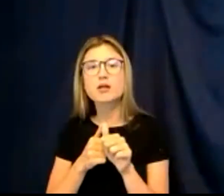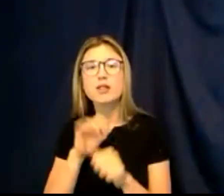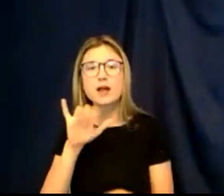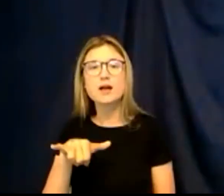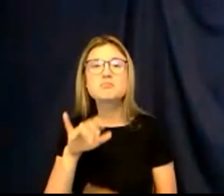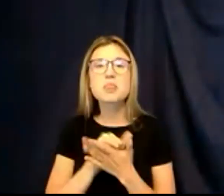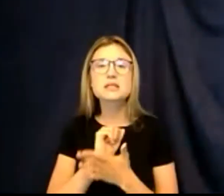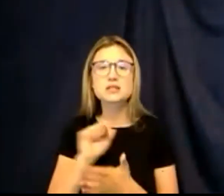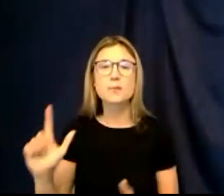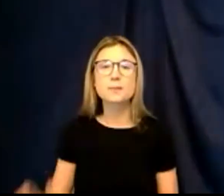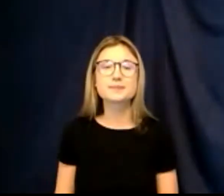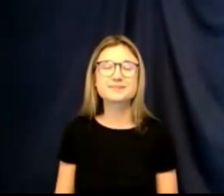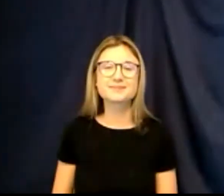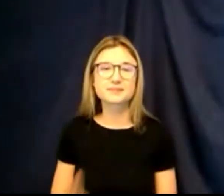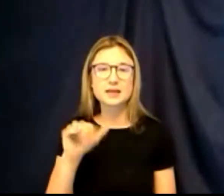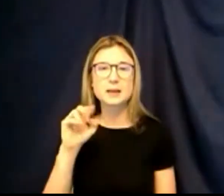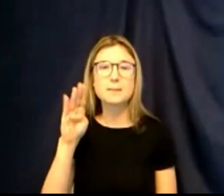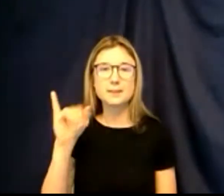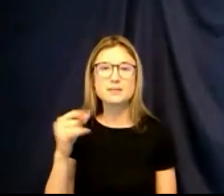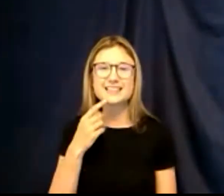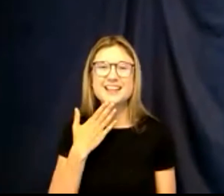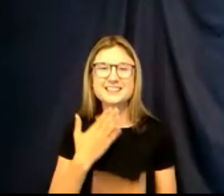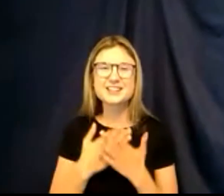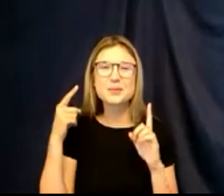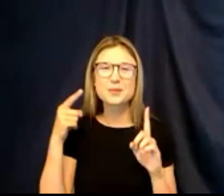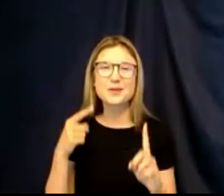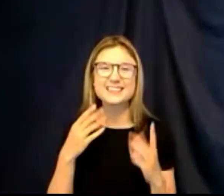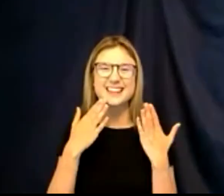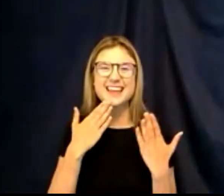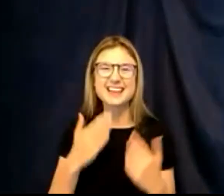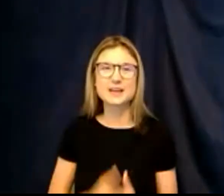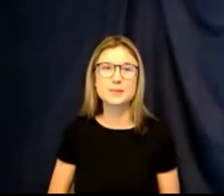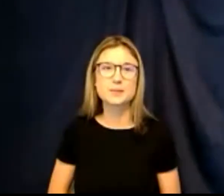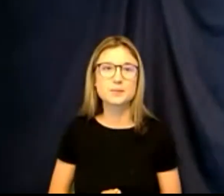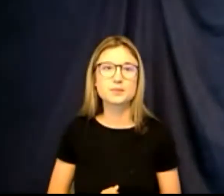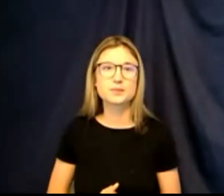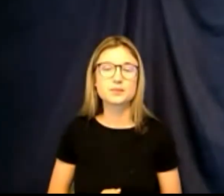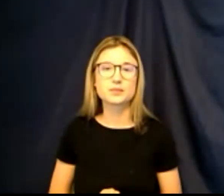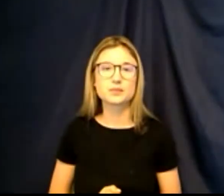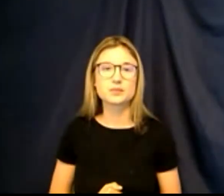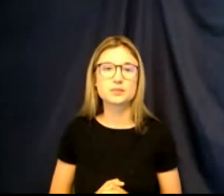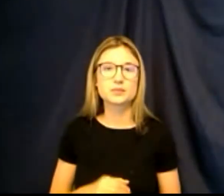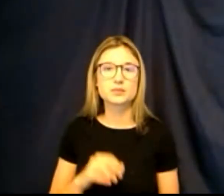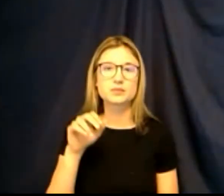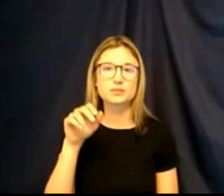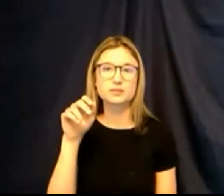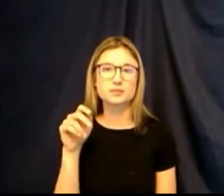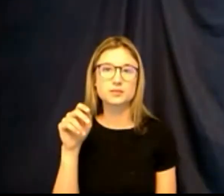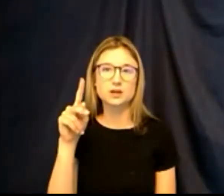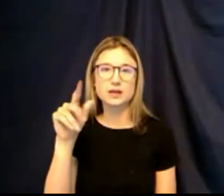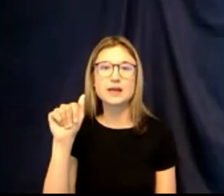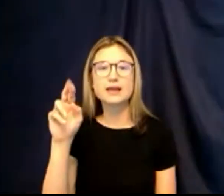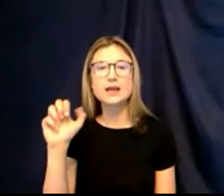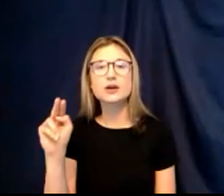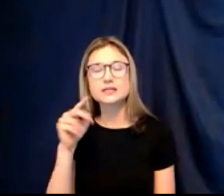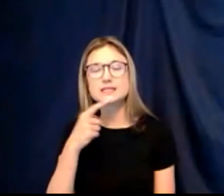Those are good points. Thank you, Kathleen. I do think that's a good point. I like that, Kathleen, and some